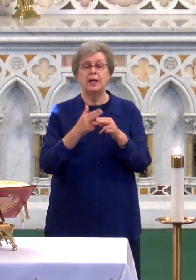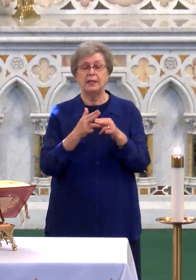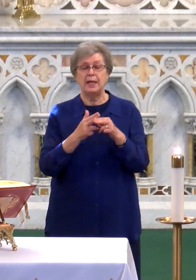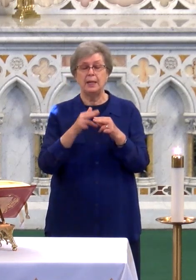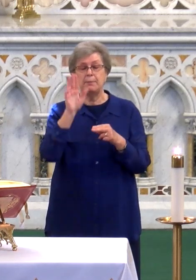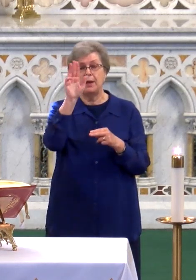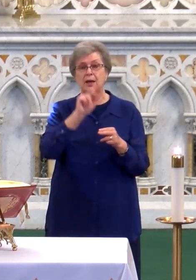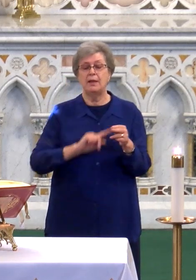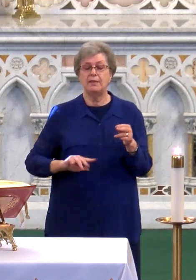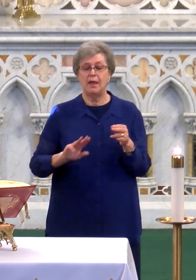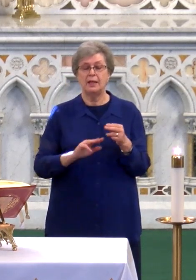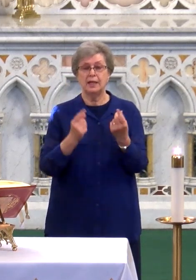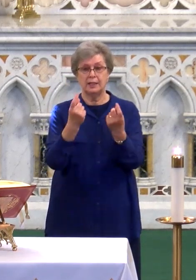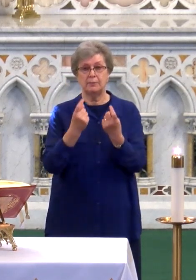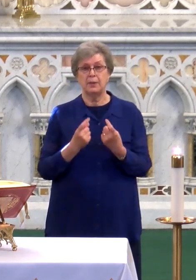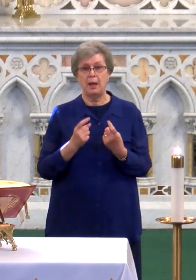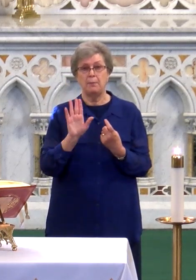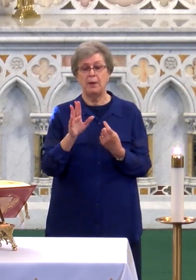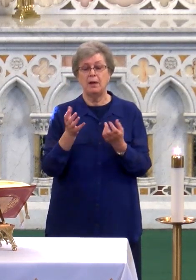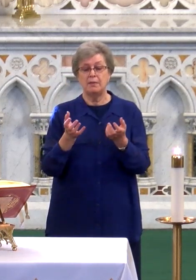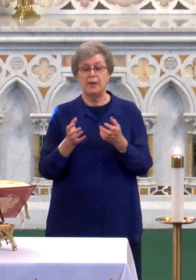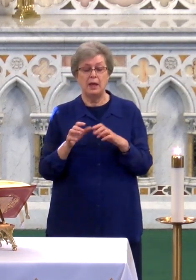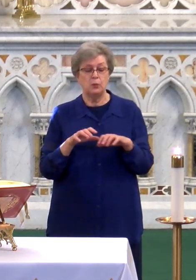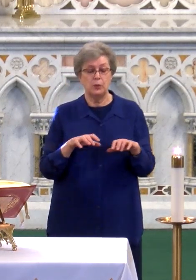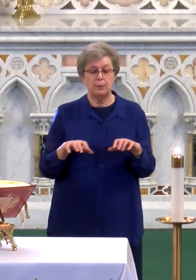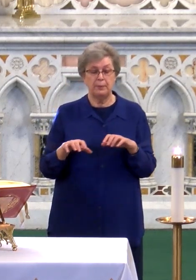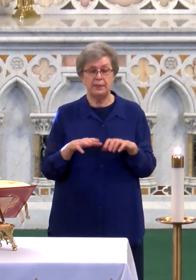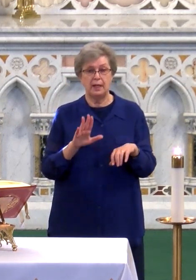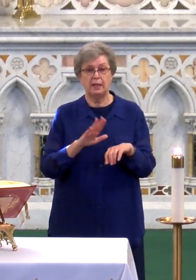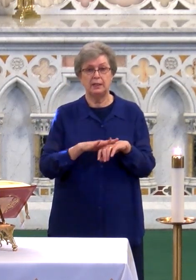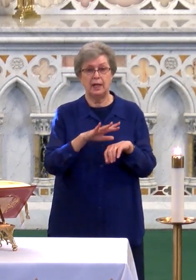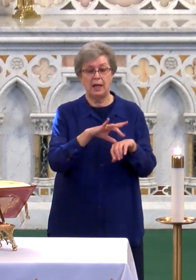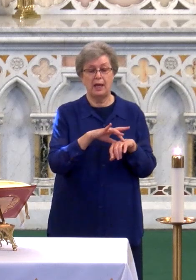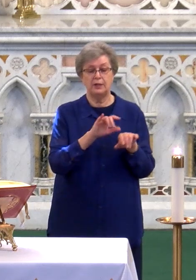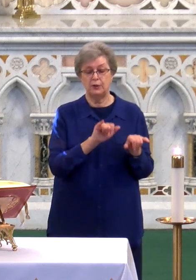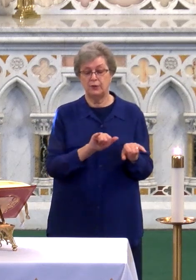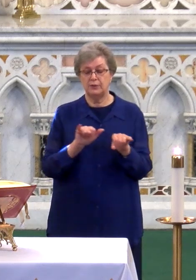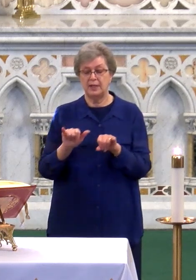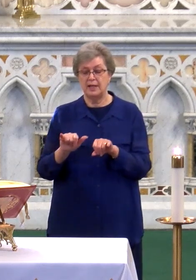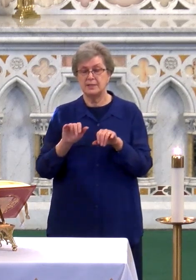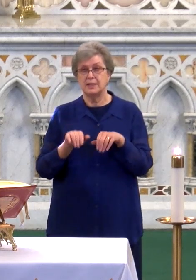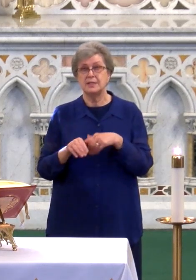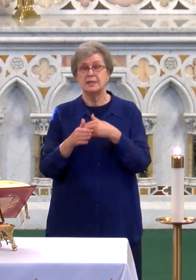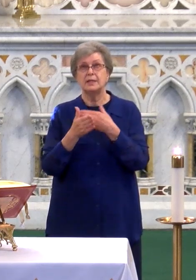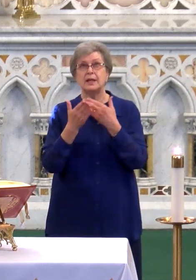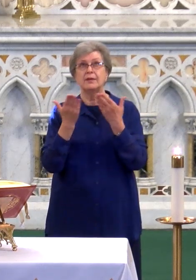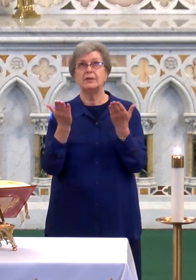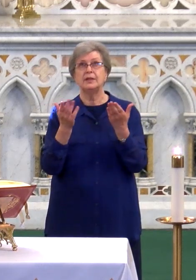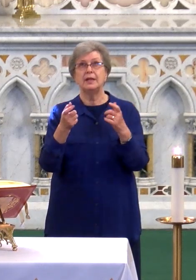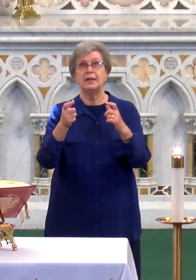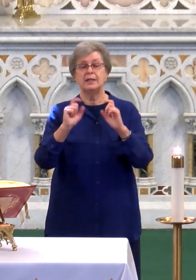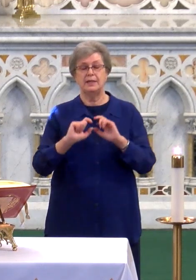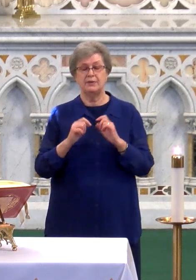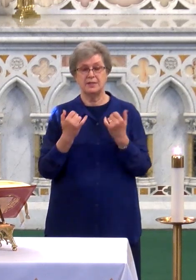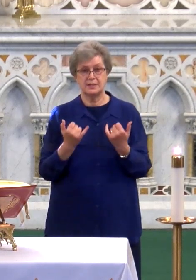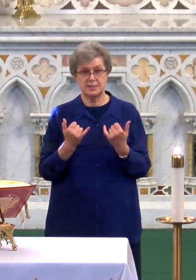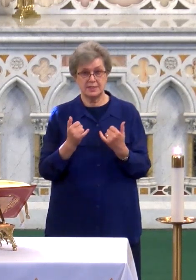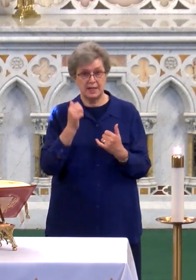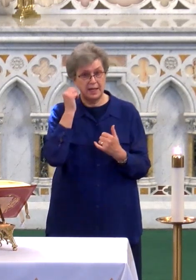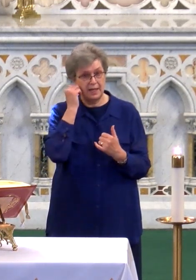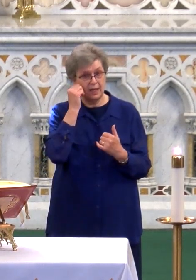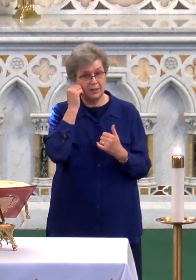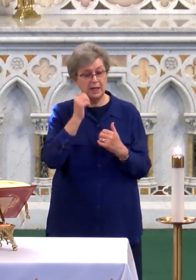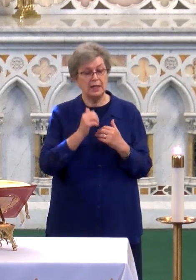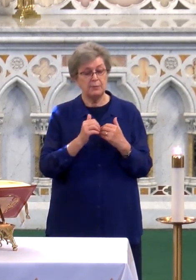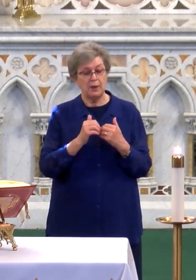hallowed be thy name. Thy kingdom come, thy will be done, on earth as it is in heaven. Give us